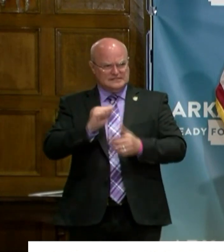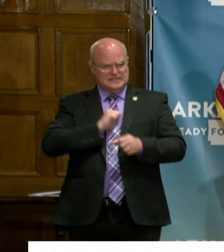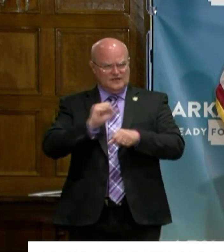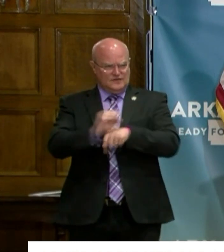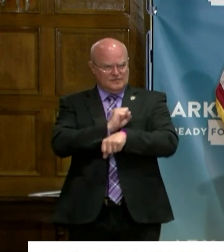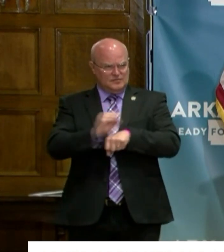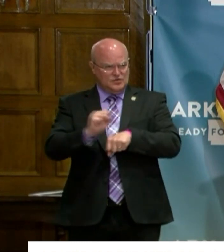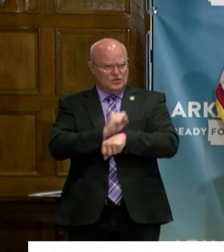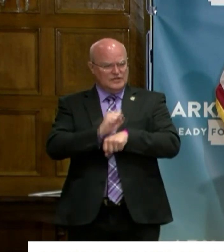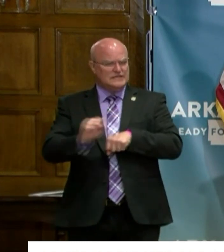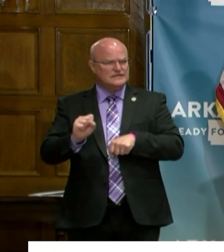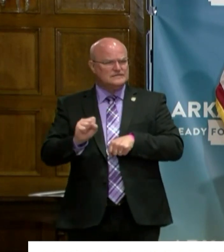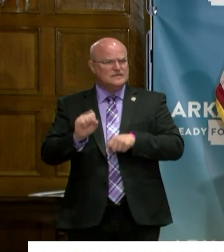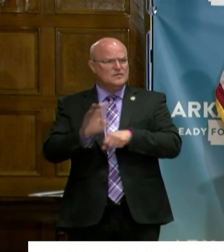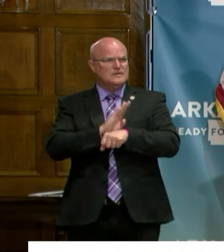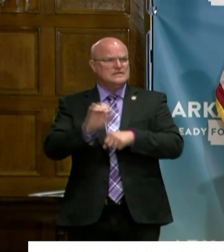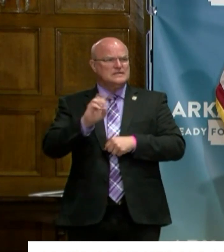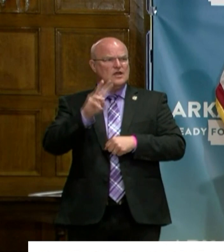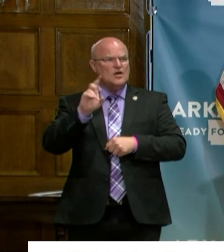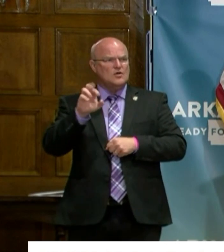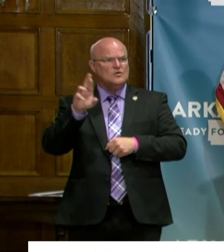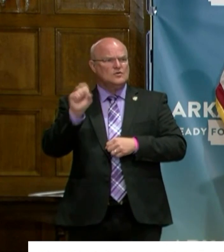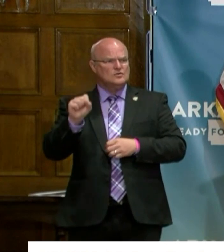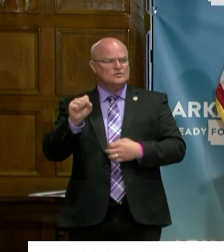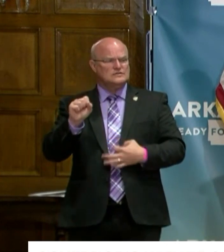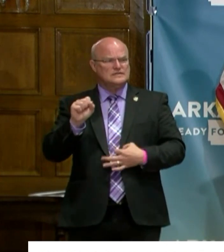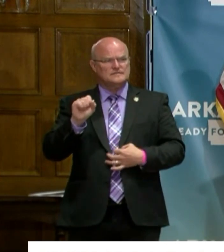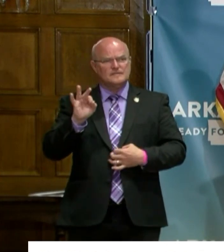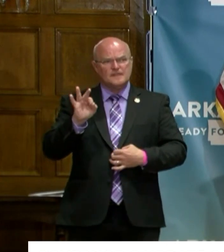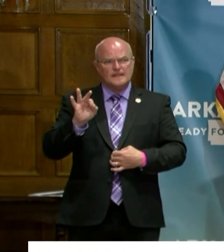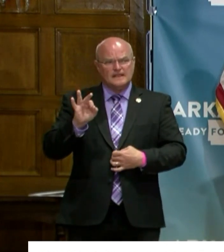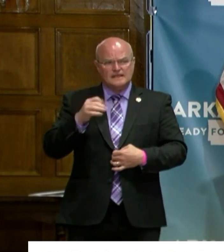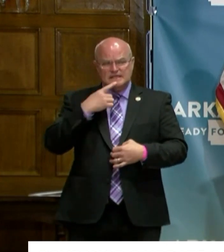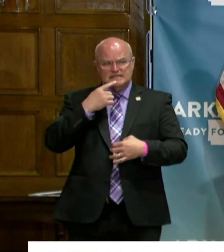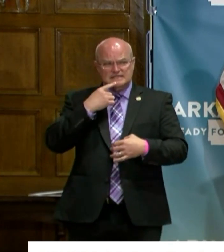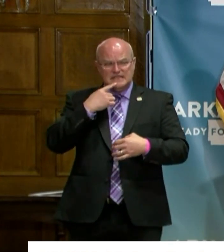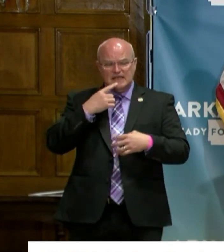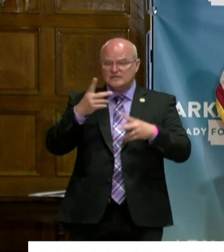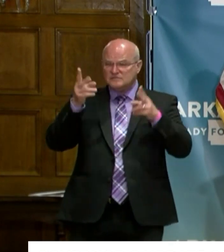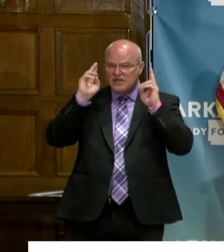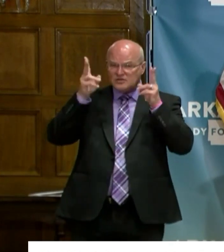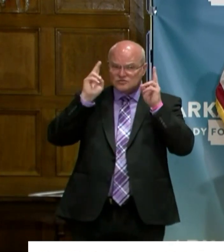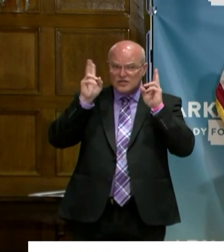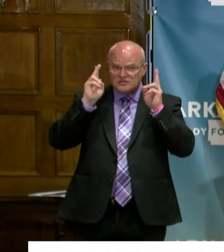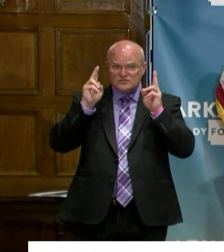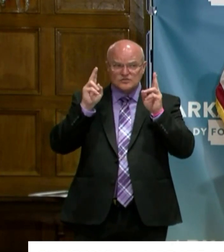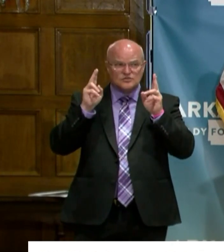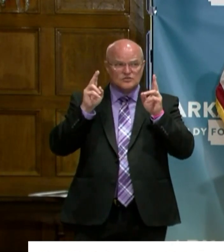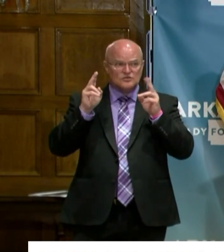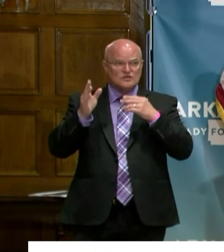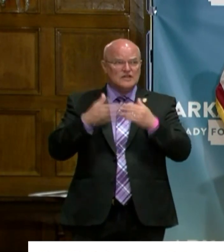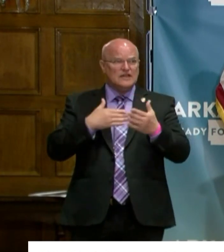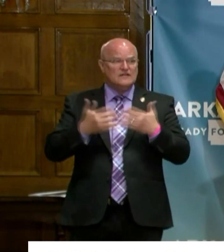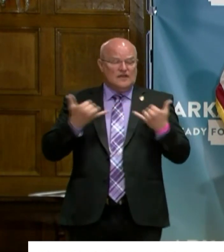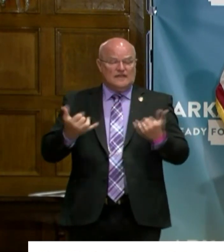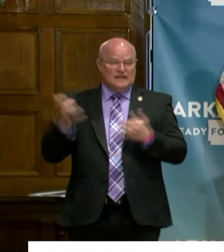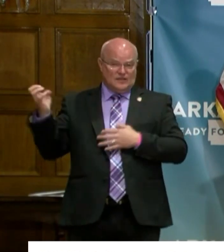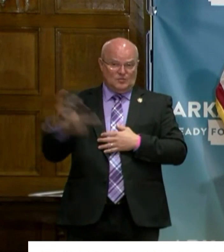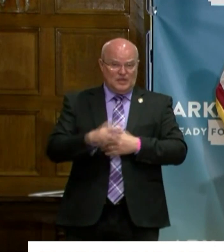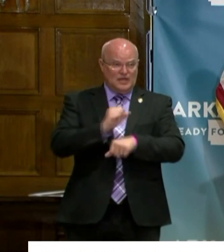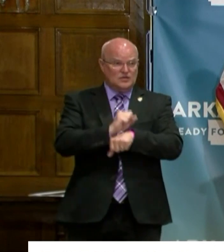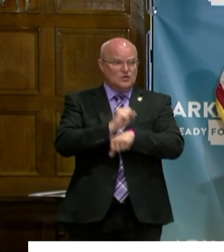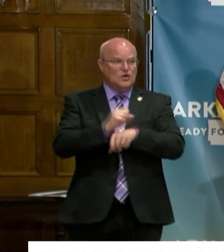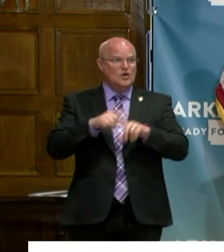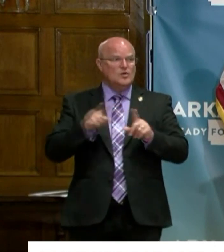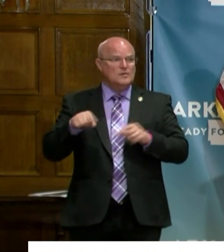or business owner, if, let's say it's a hairdresser who, even though now they're allowed to go back,